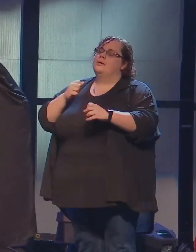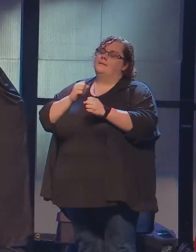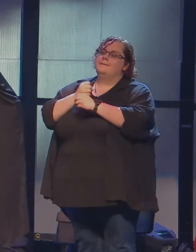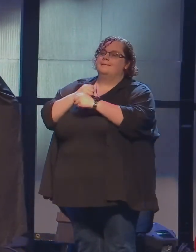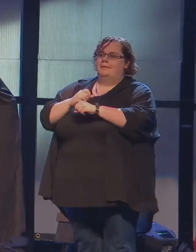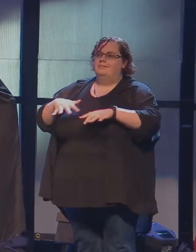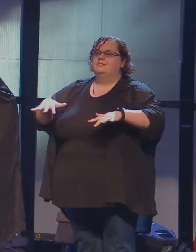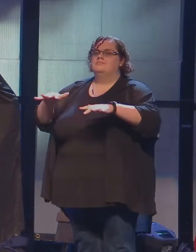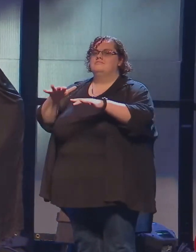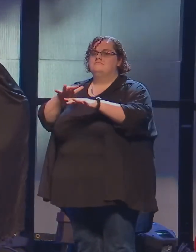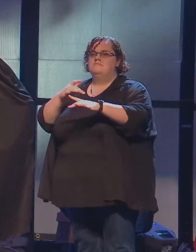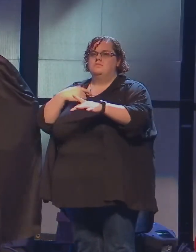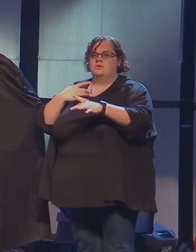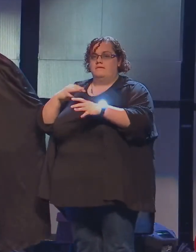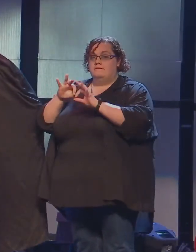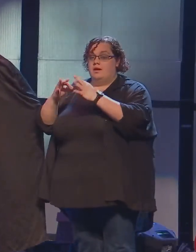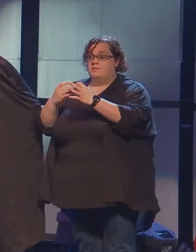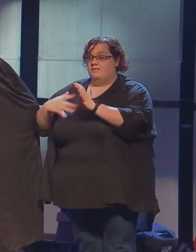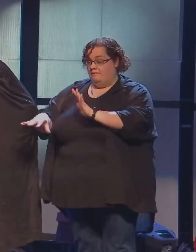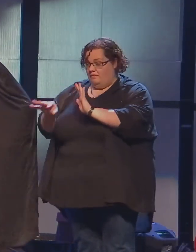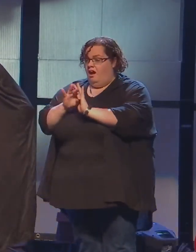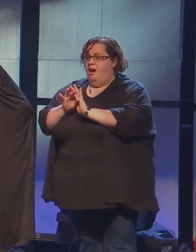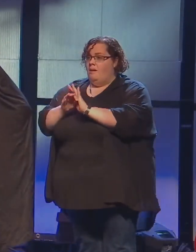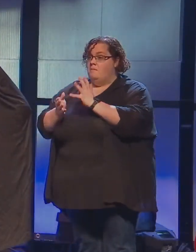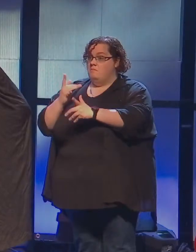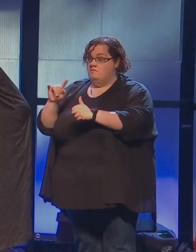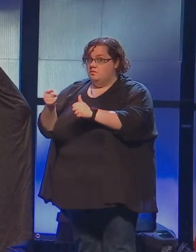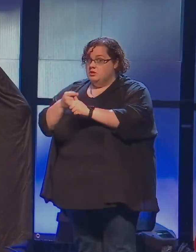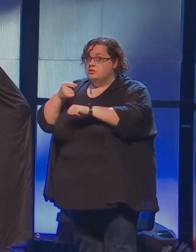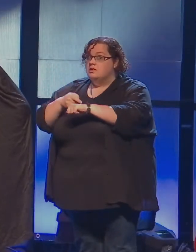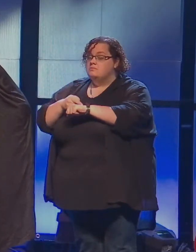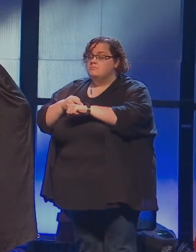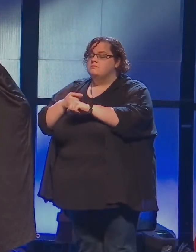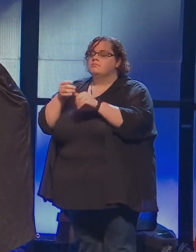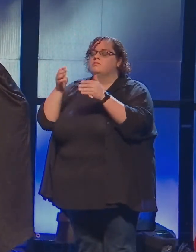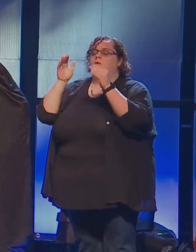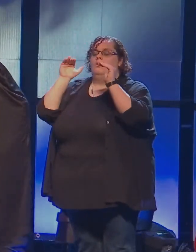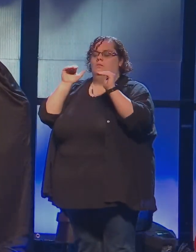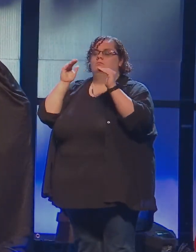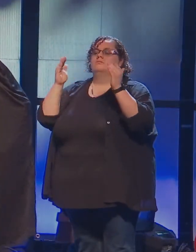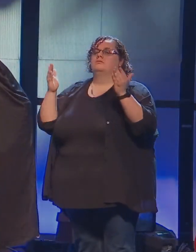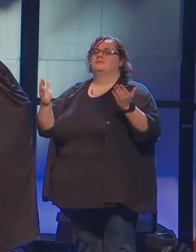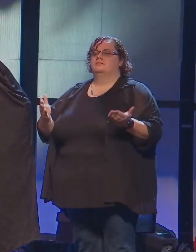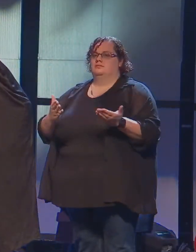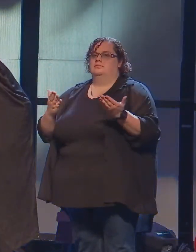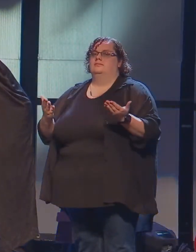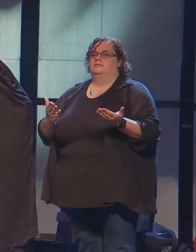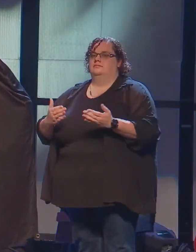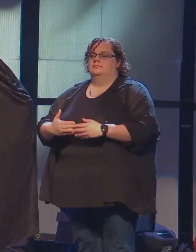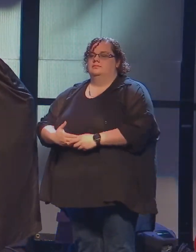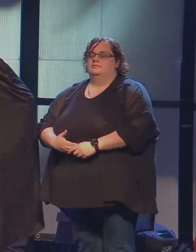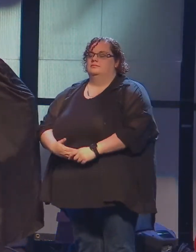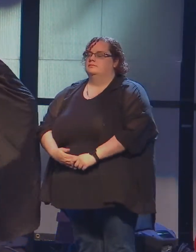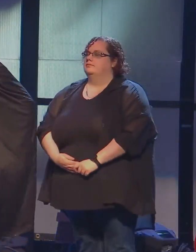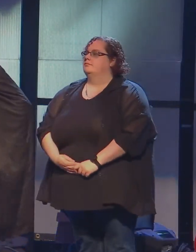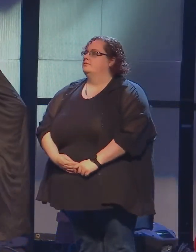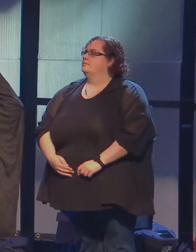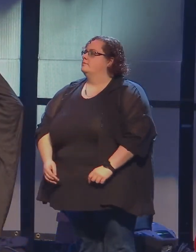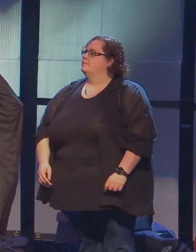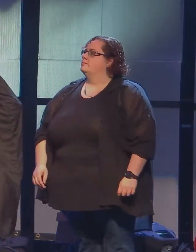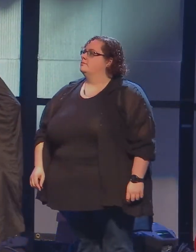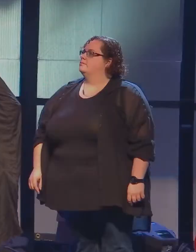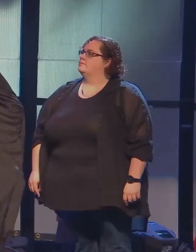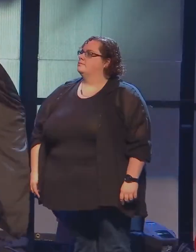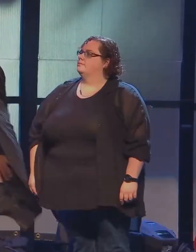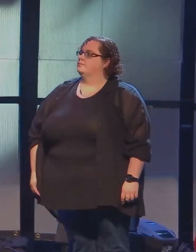where families discover, maybe for the first time, that hope is here. This is,